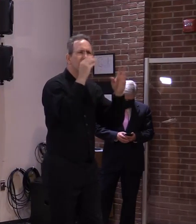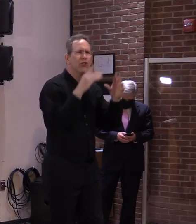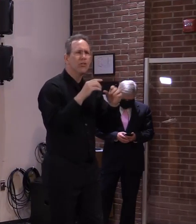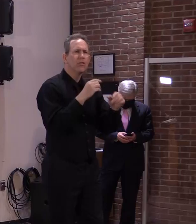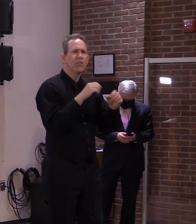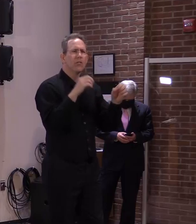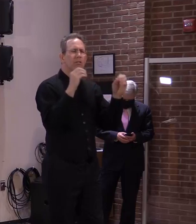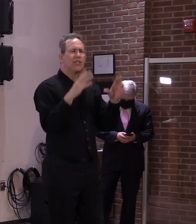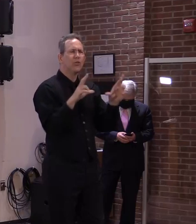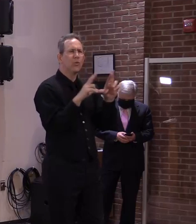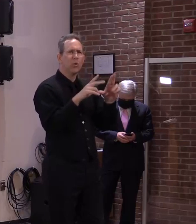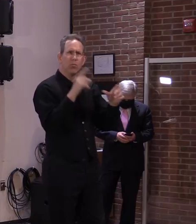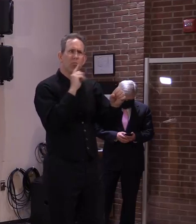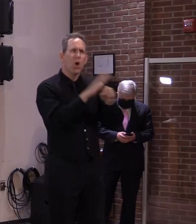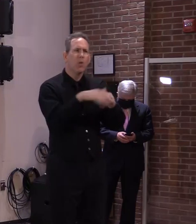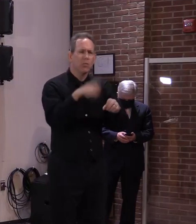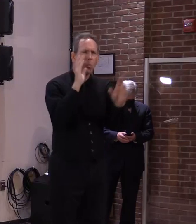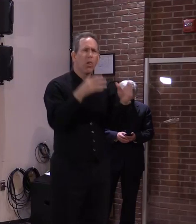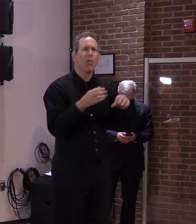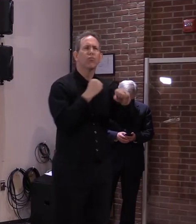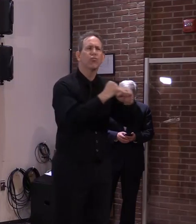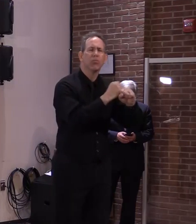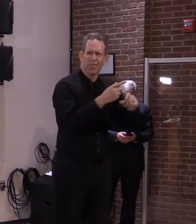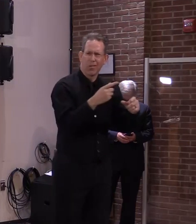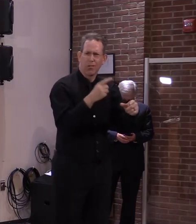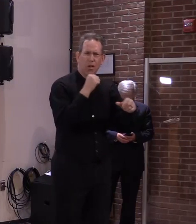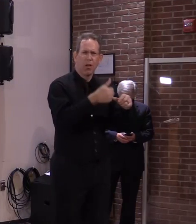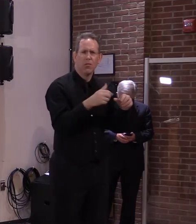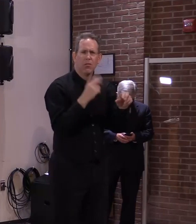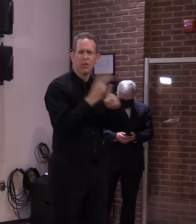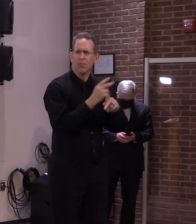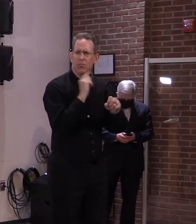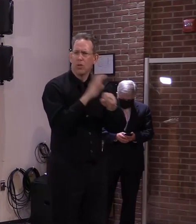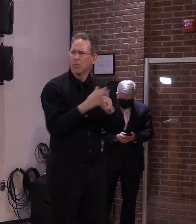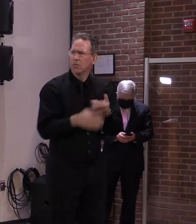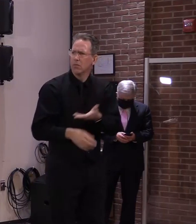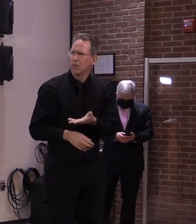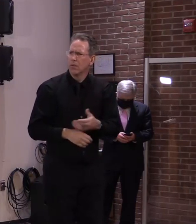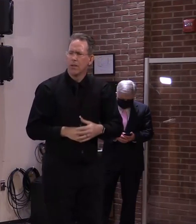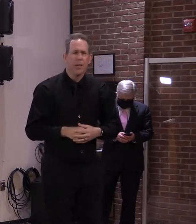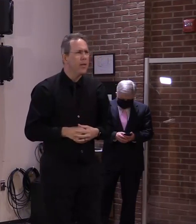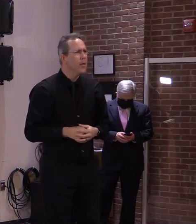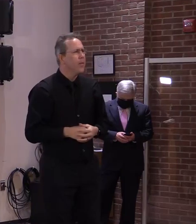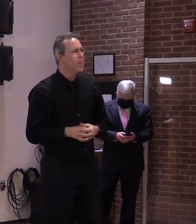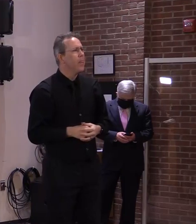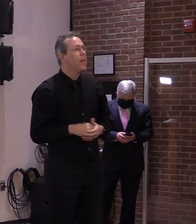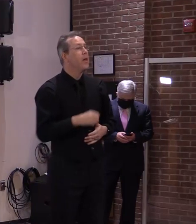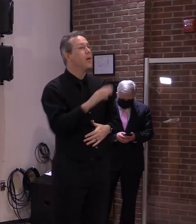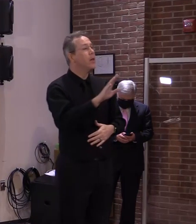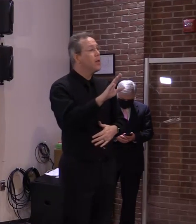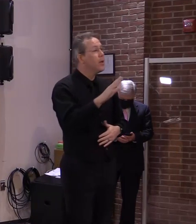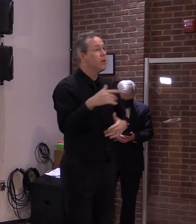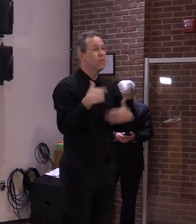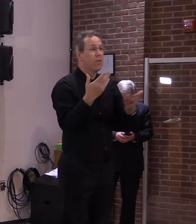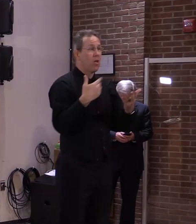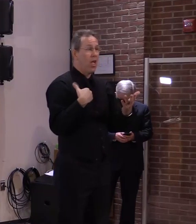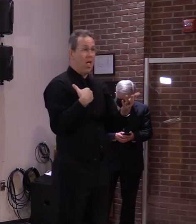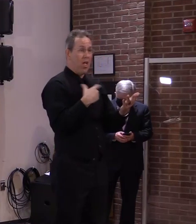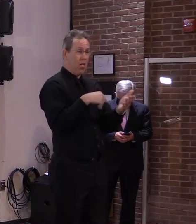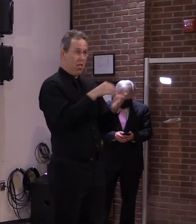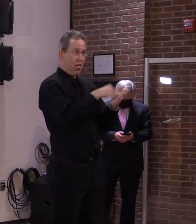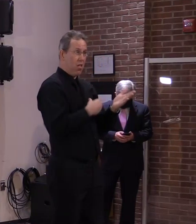plan. It hasn't gone through any committees at this point yet. It hasn't gone to the House and had a vote on the House floor, nor